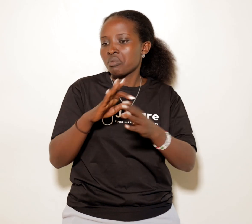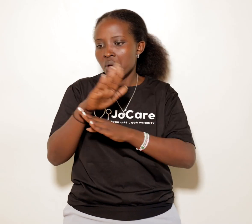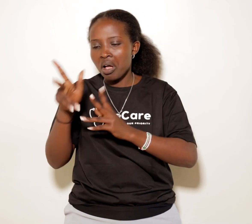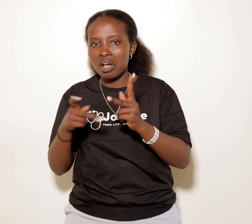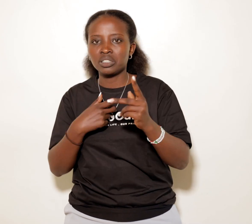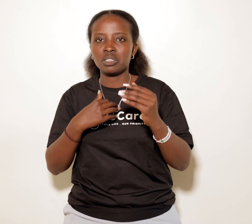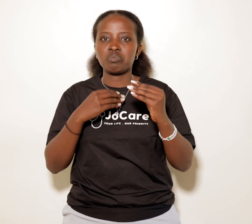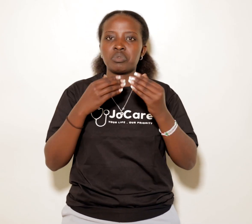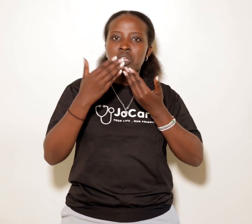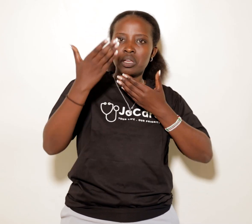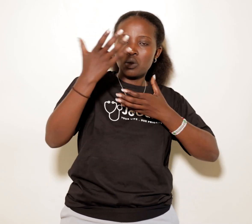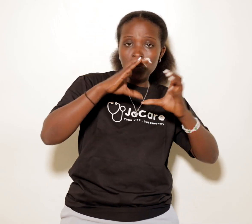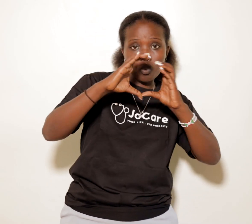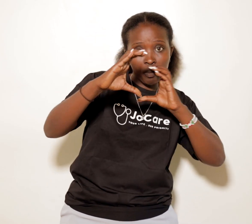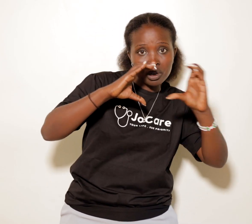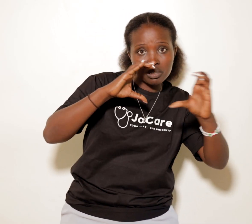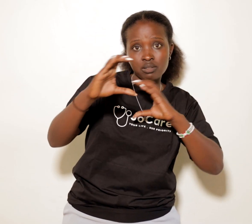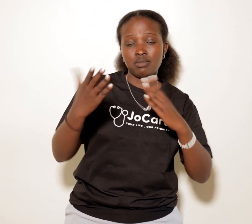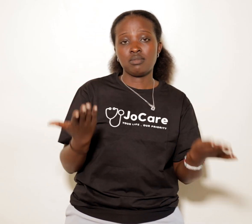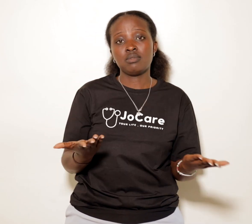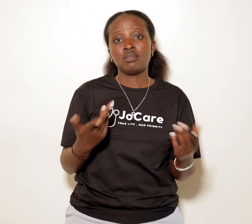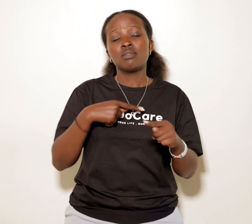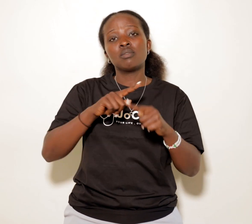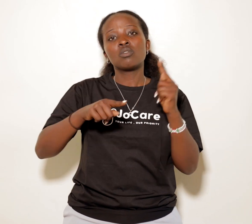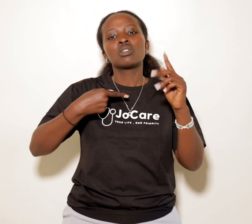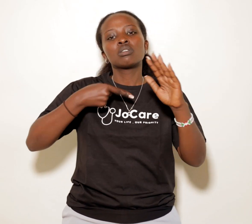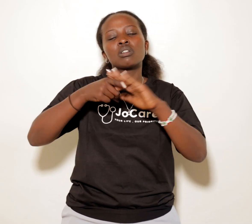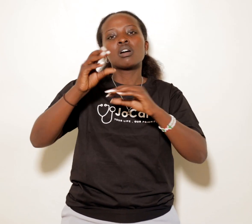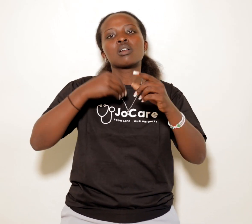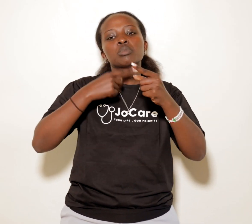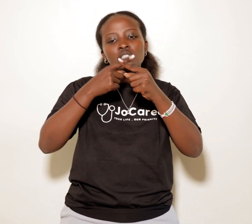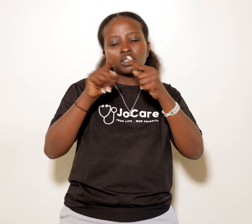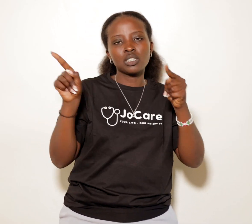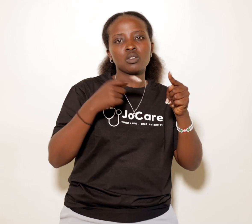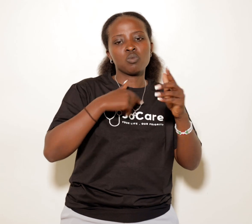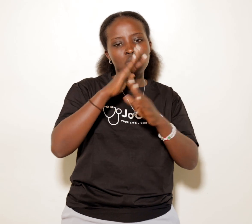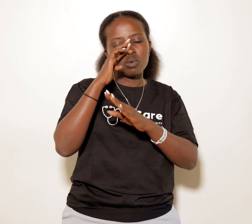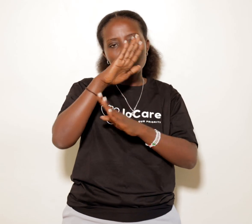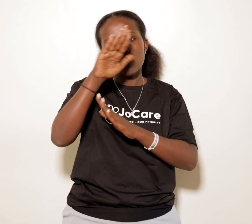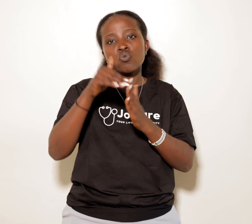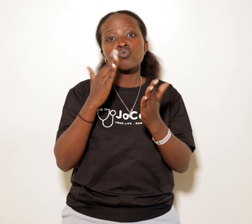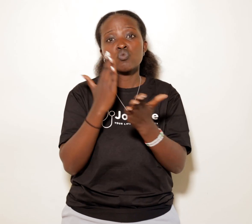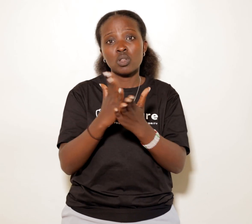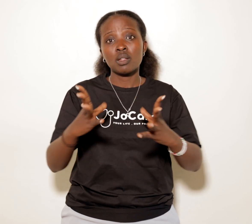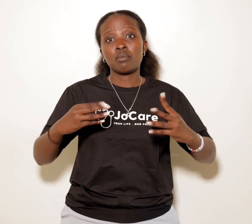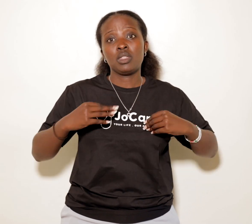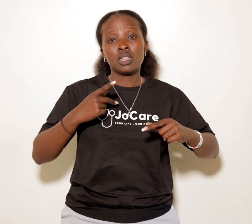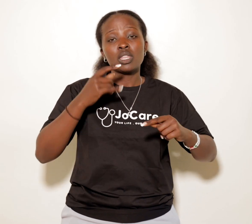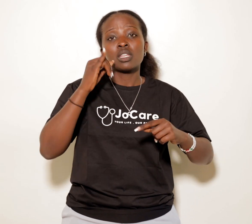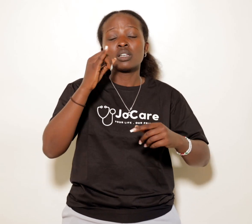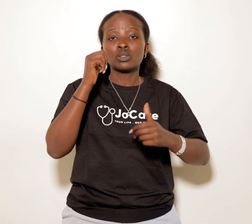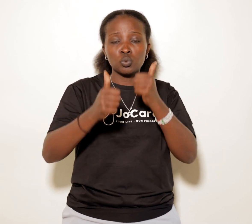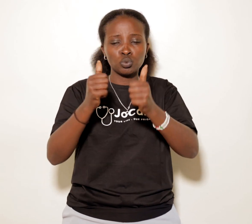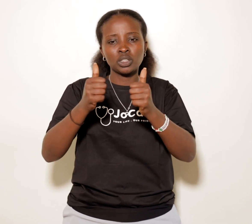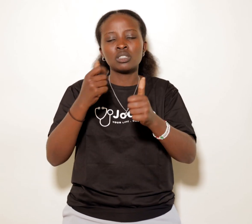different communities. So it has been a change maker actually, which is